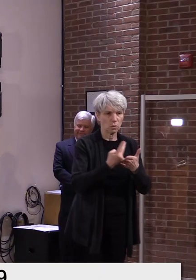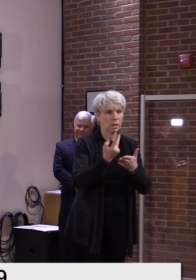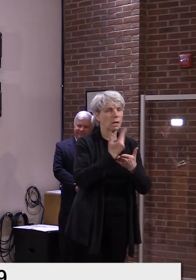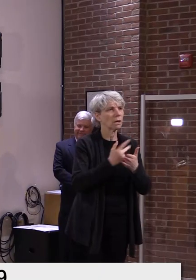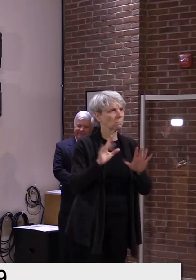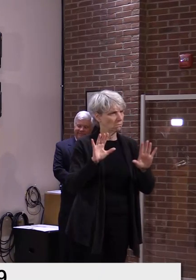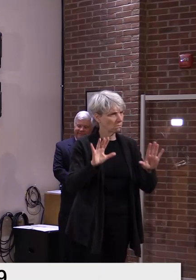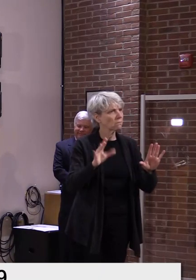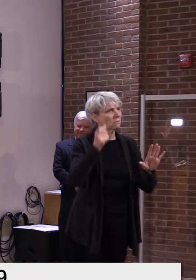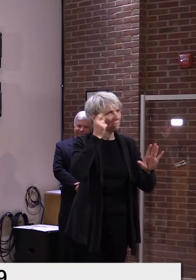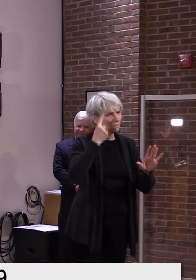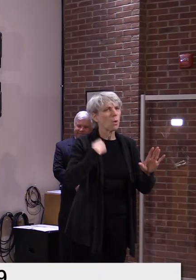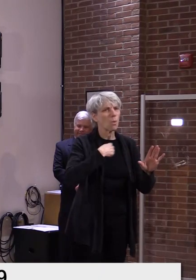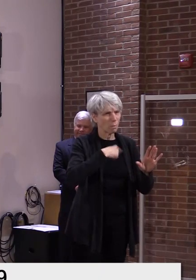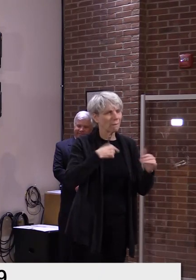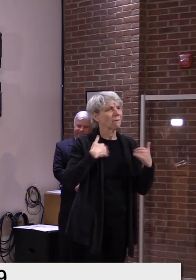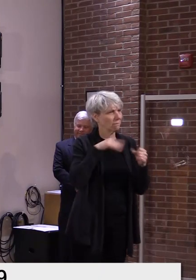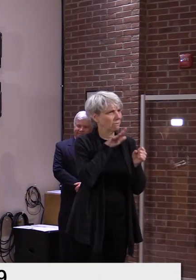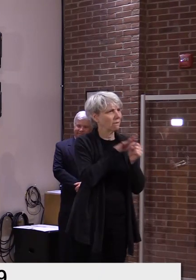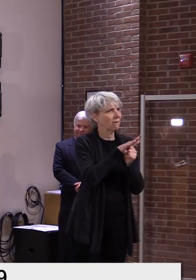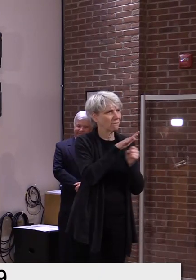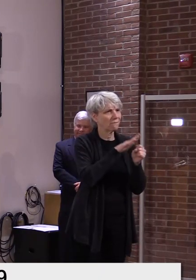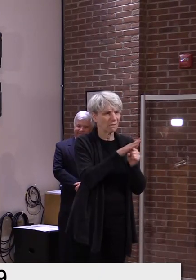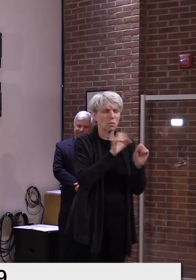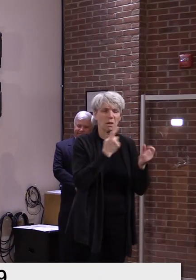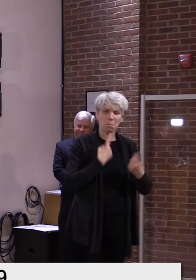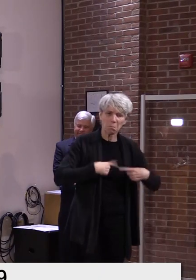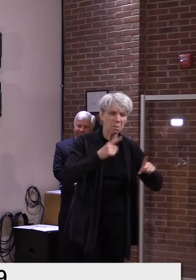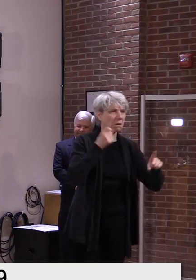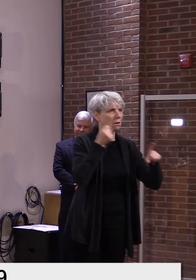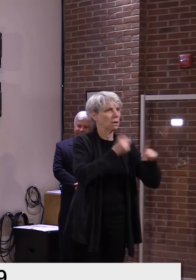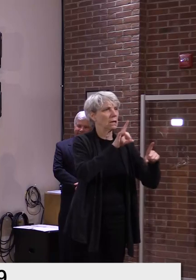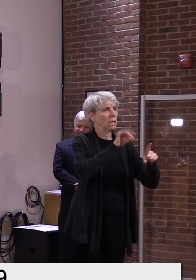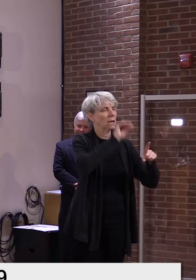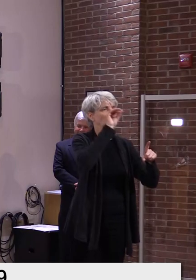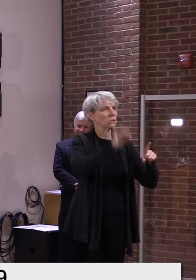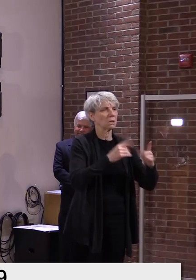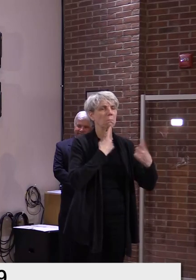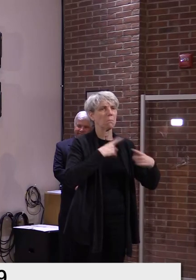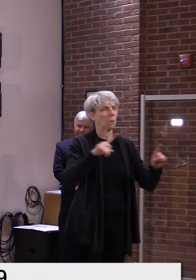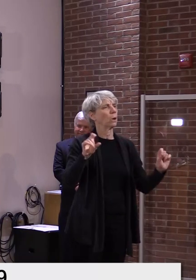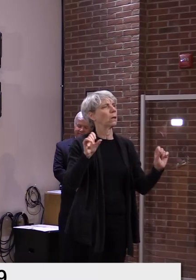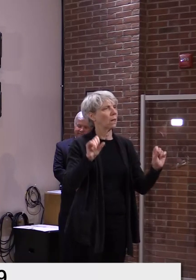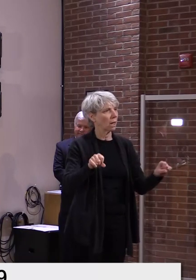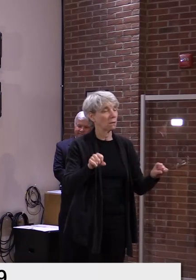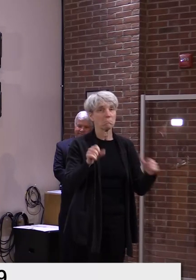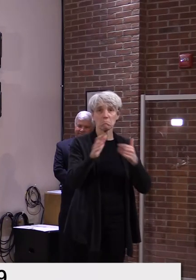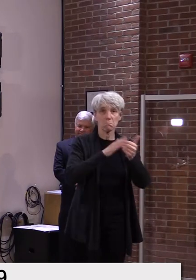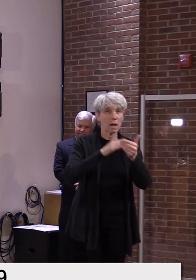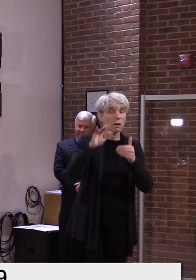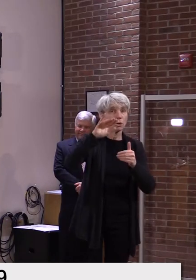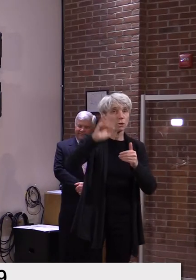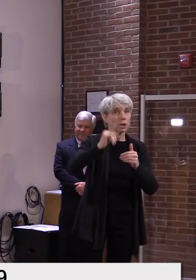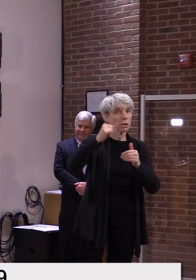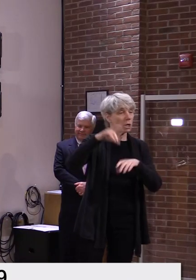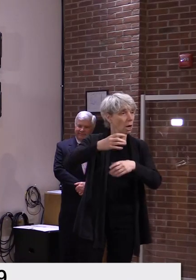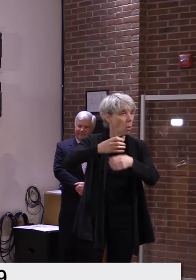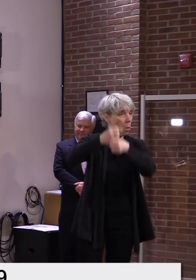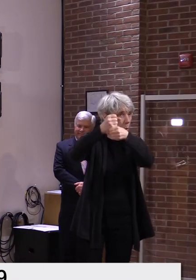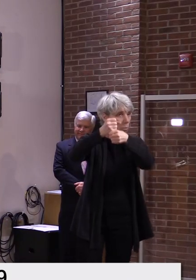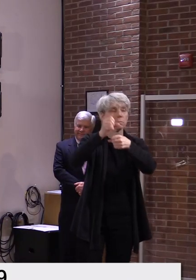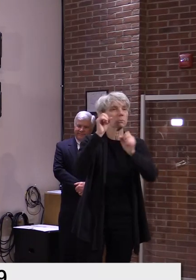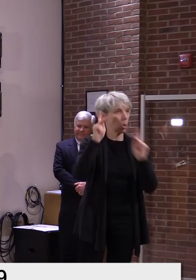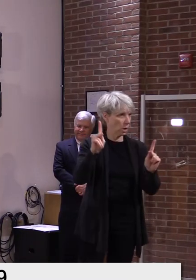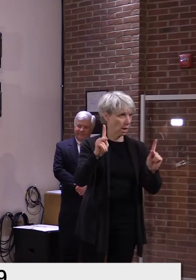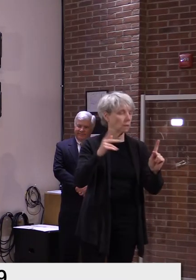will be able to meet our goal with these allocations, and we continue ordering more through the federal pool system.